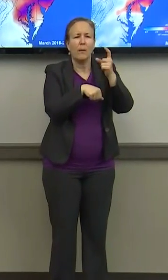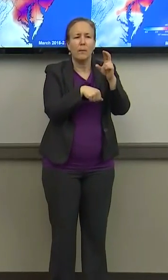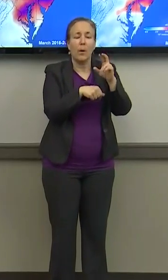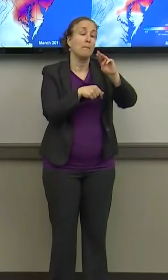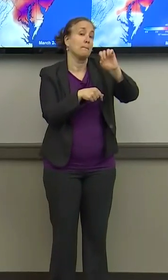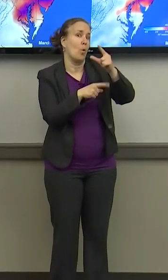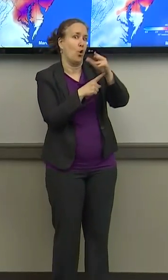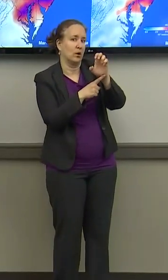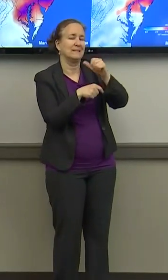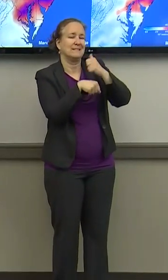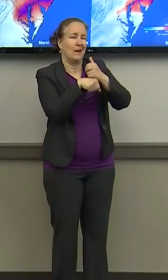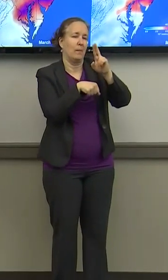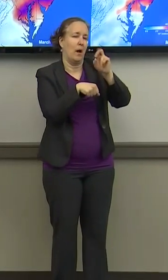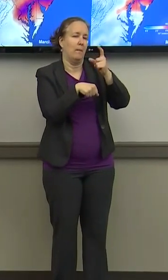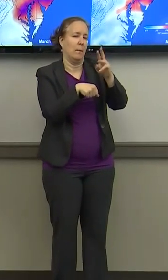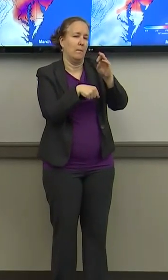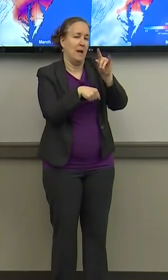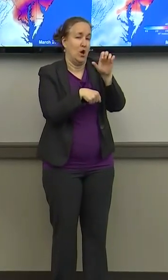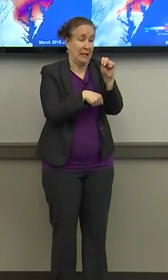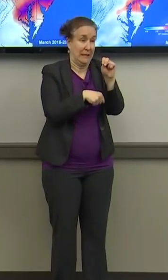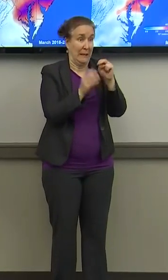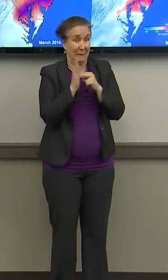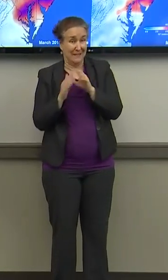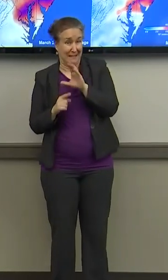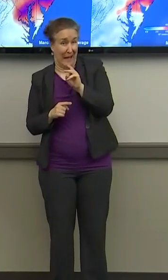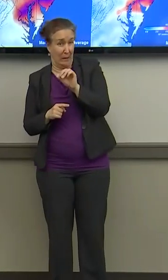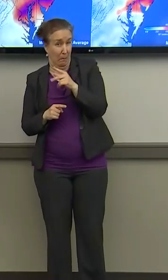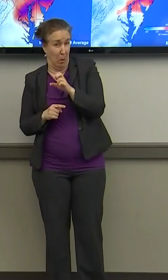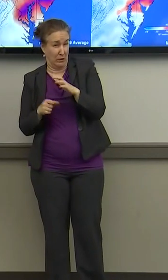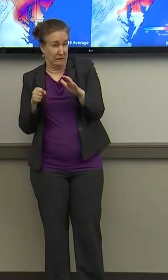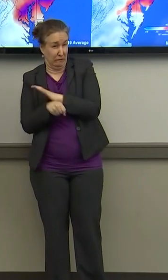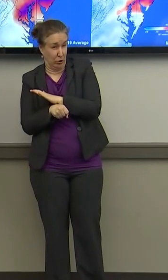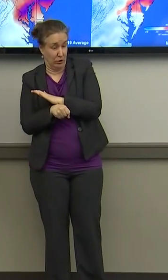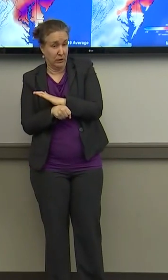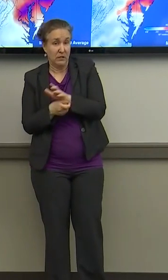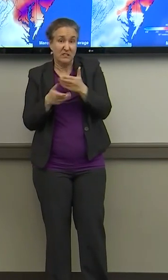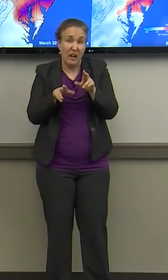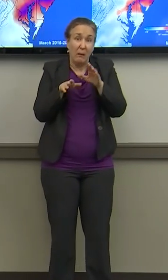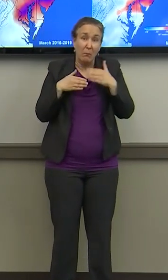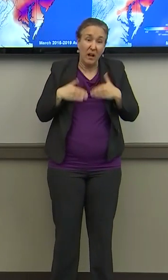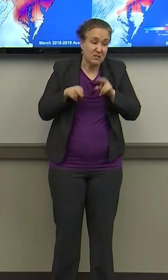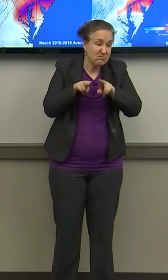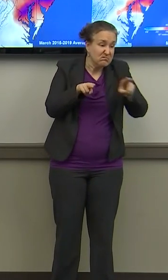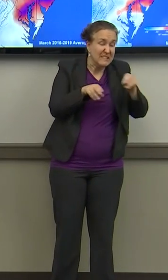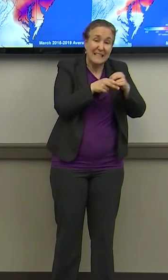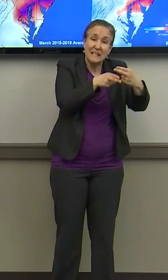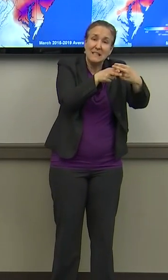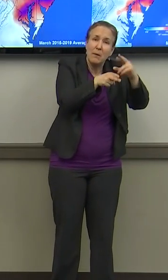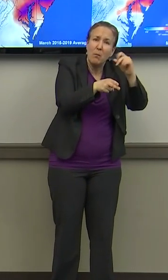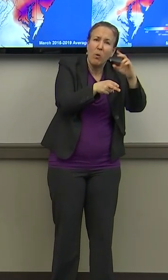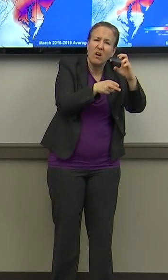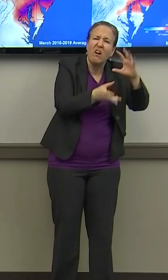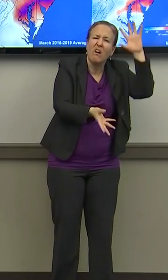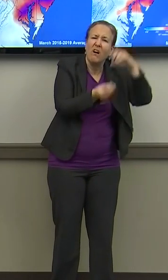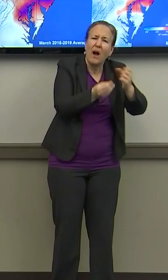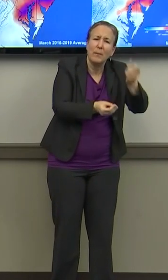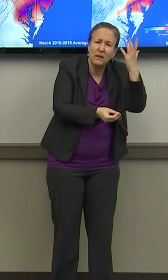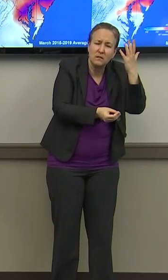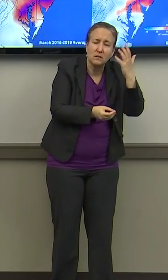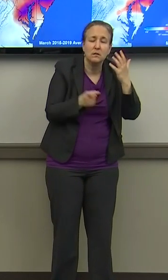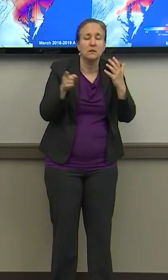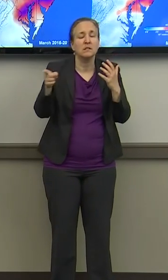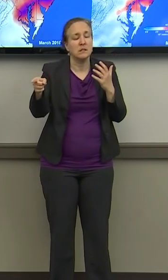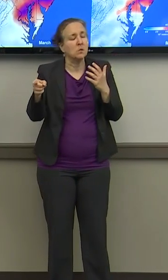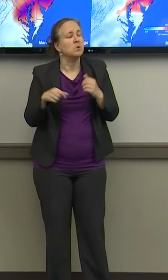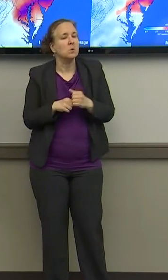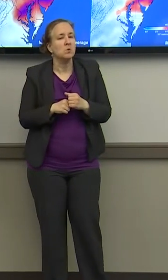morgue is full? And if so, how many bodies are currently in the temporary morgue? There is a